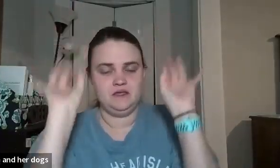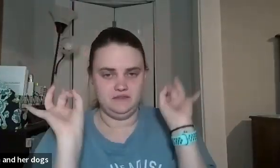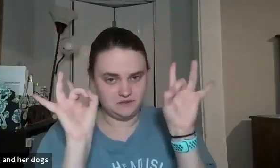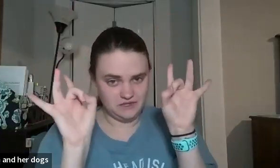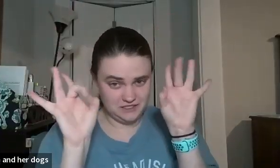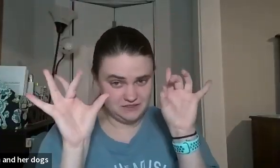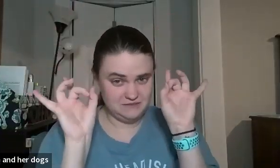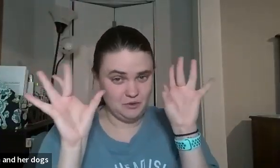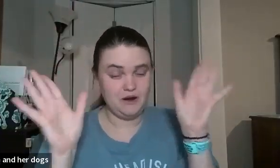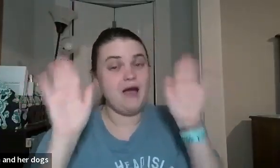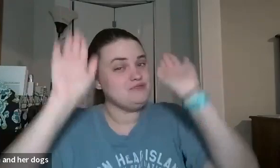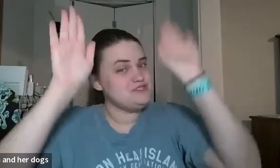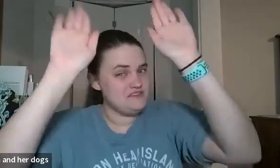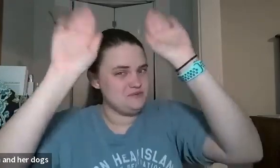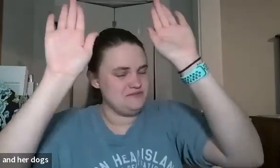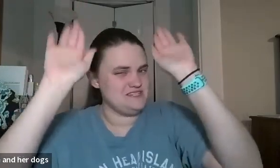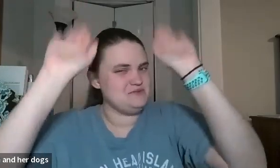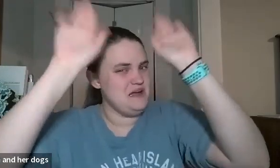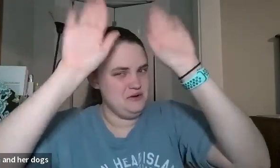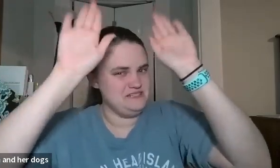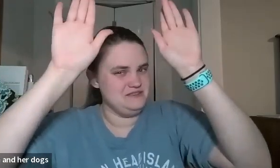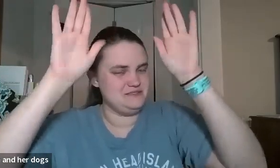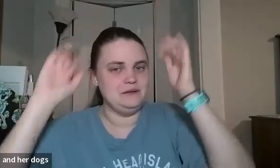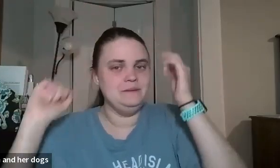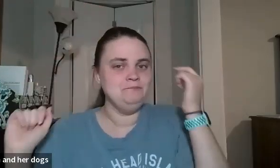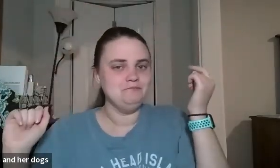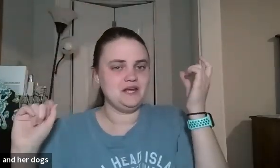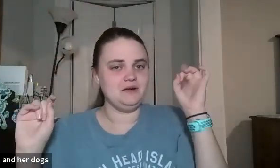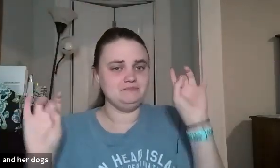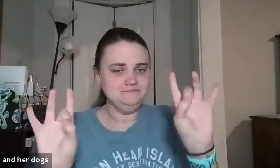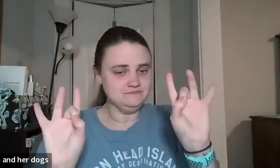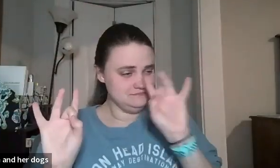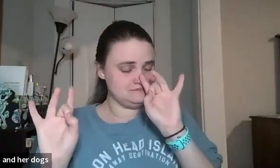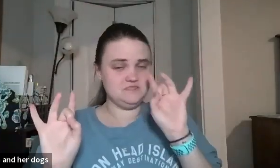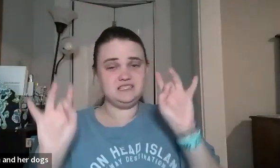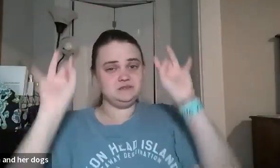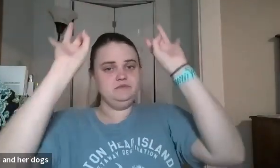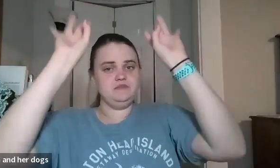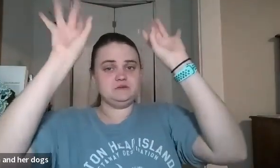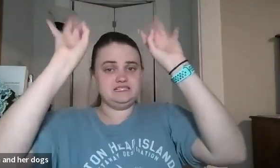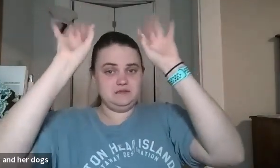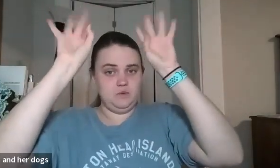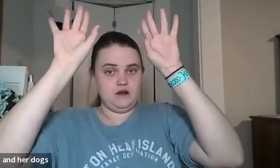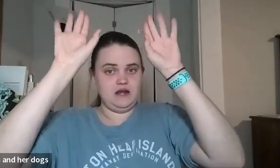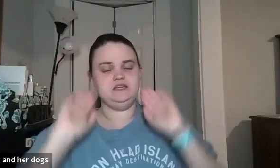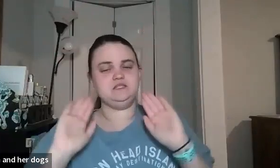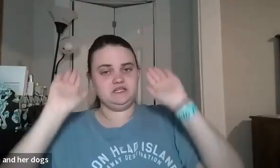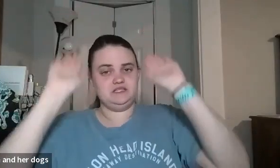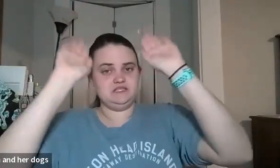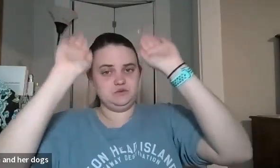This one I do see more. I was taught this one first. That's why I always do this one. But excuse me, this one I see more, and I think it's because this one